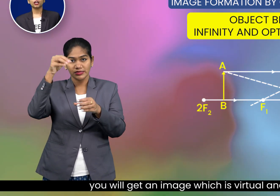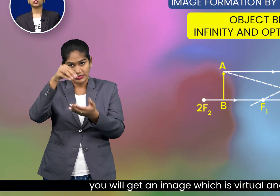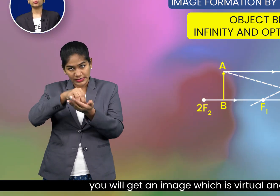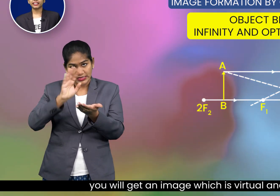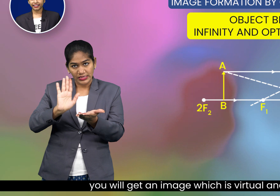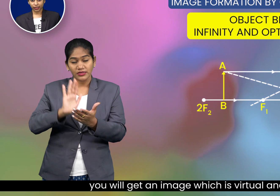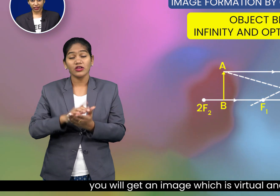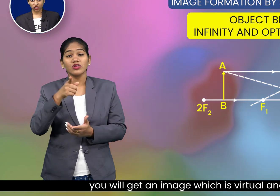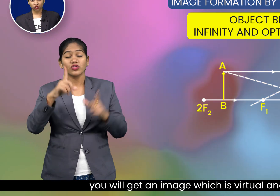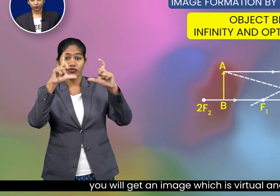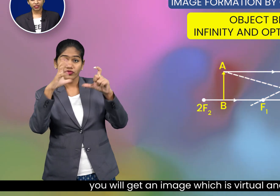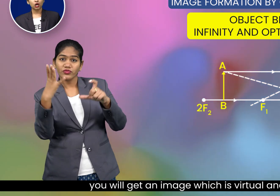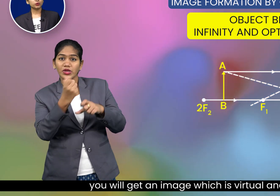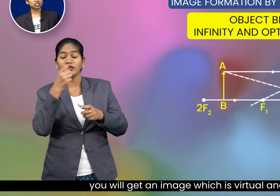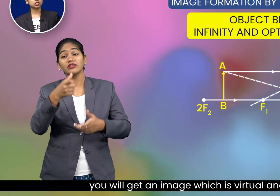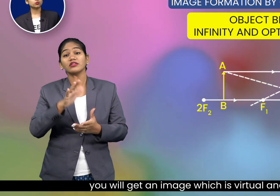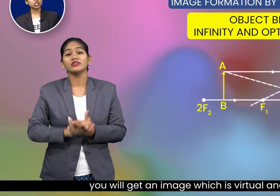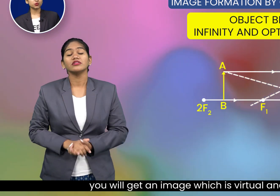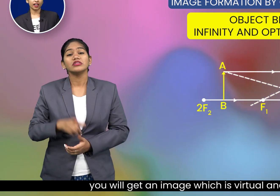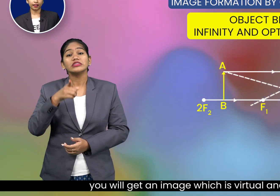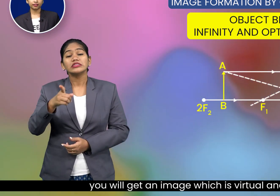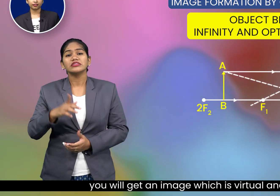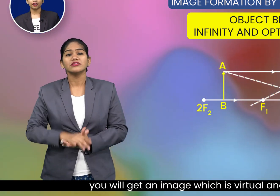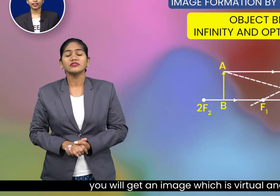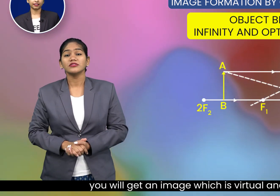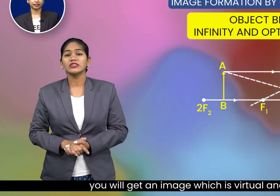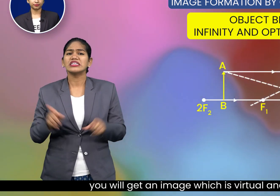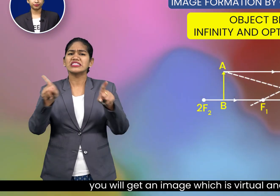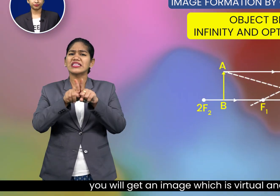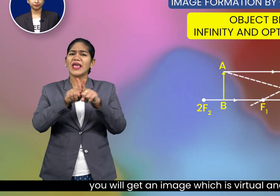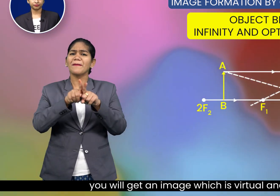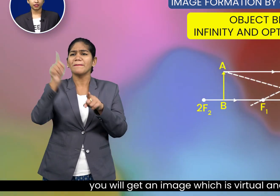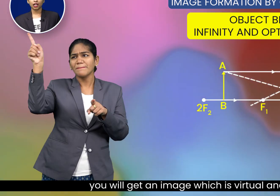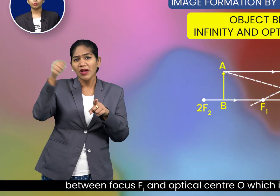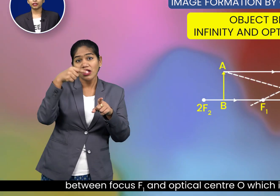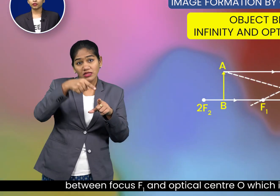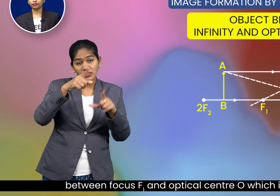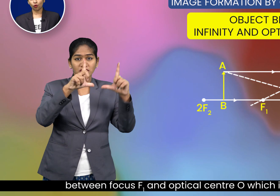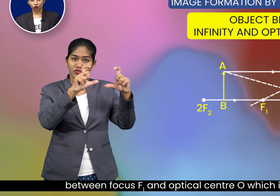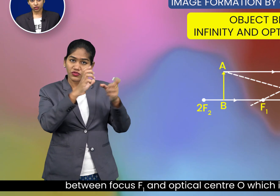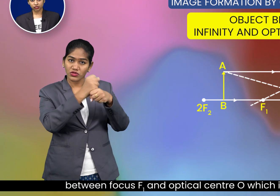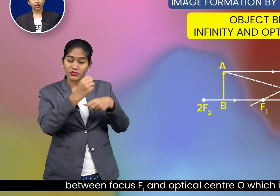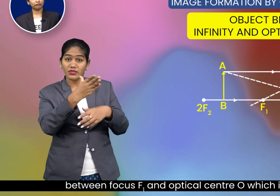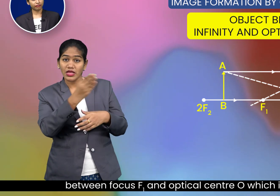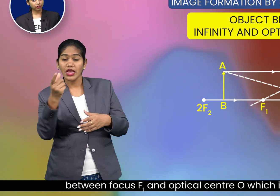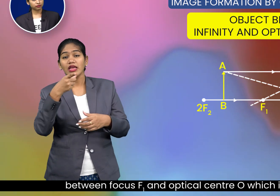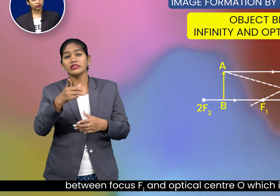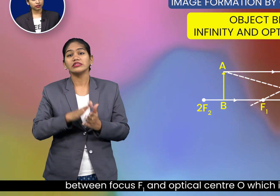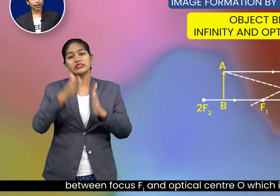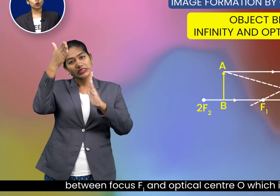you will get an image which is virtual and erect between focus f1 and